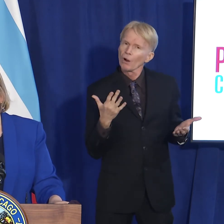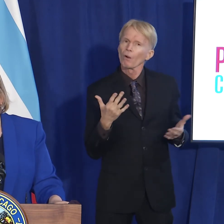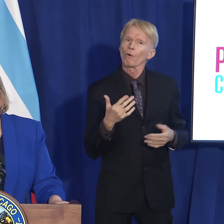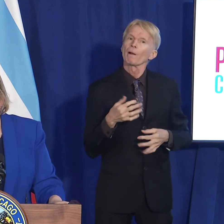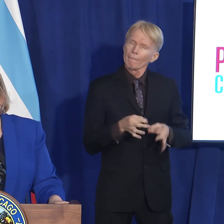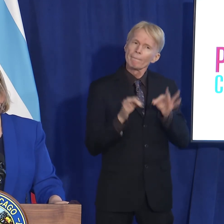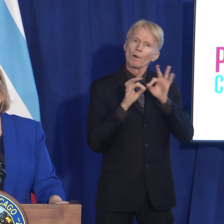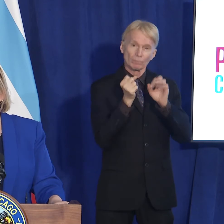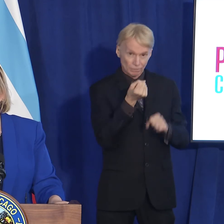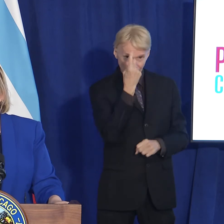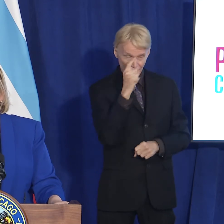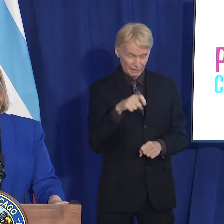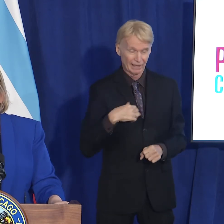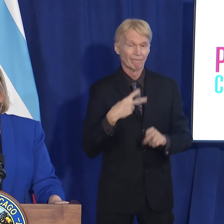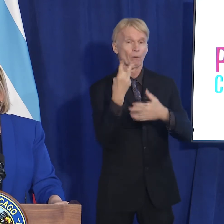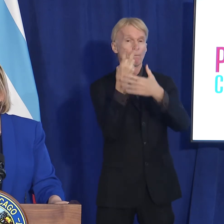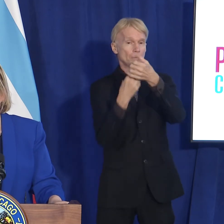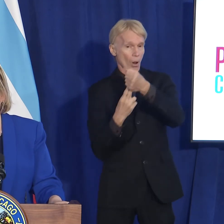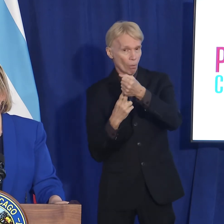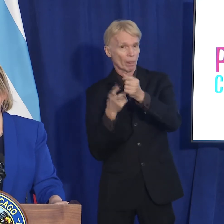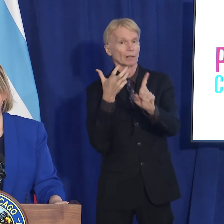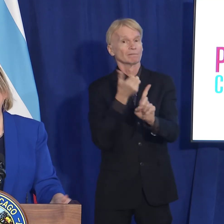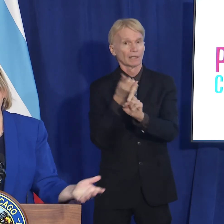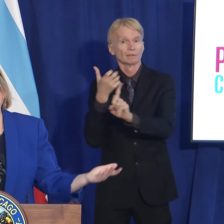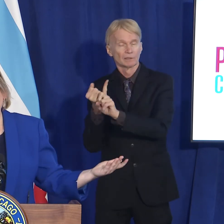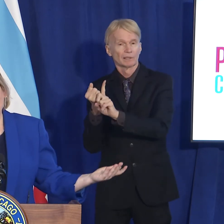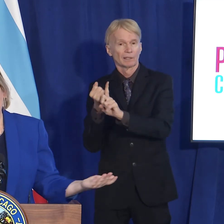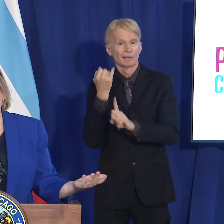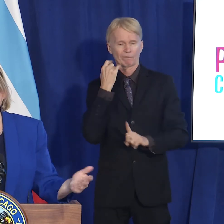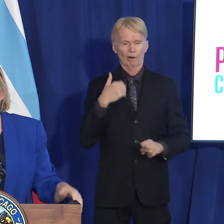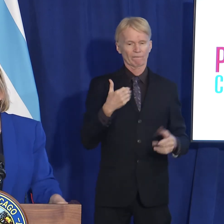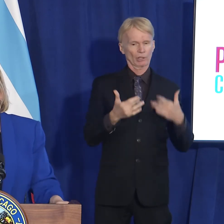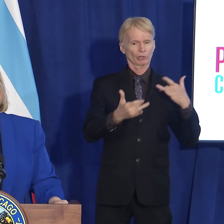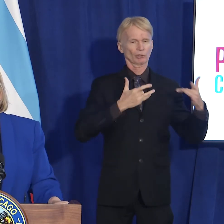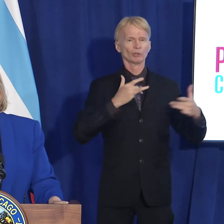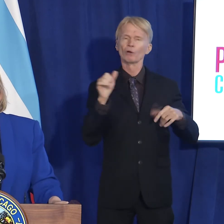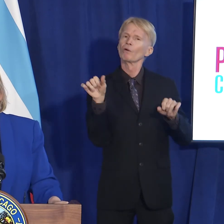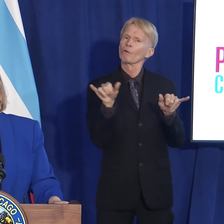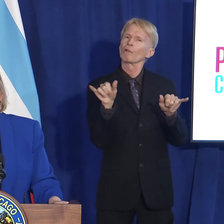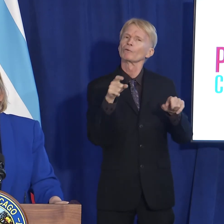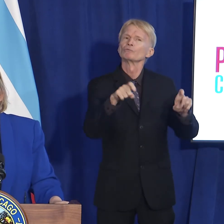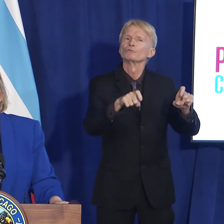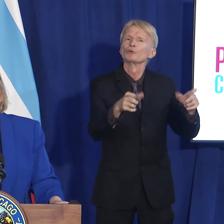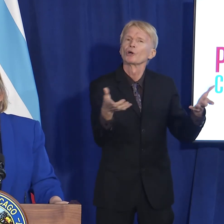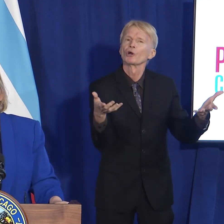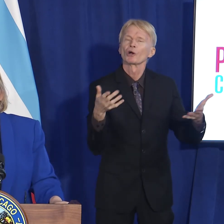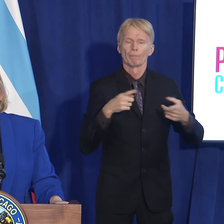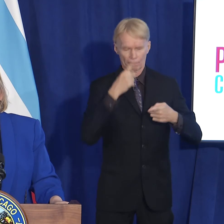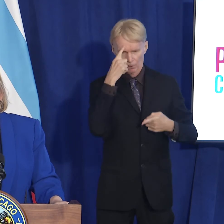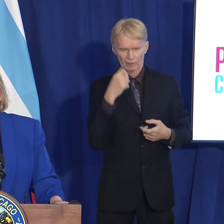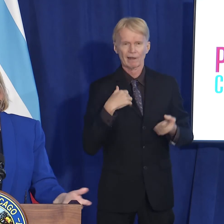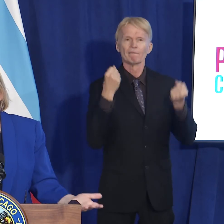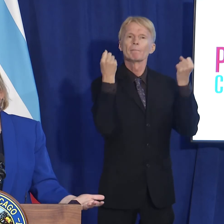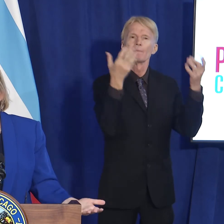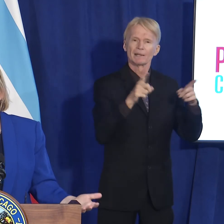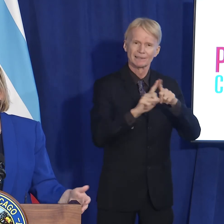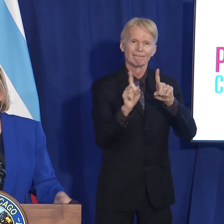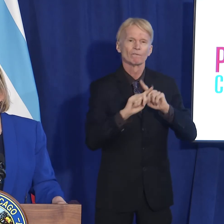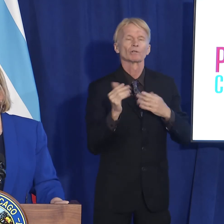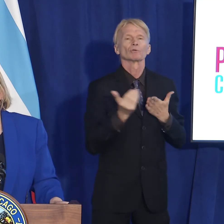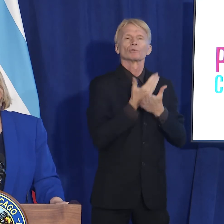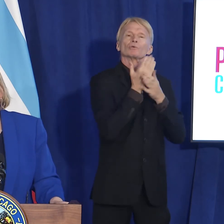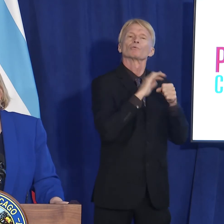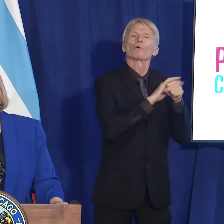both vaccines, particularly if they're concerned, as I hope people are, about variants. And we are